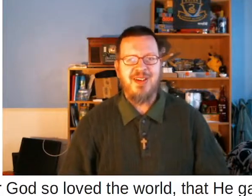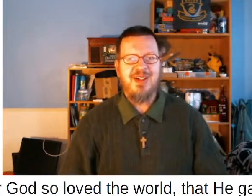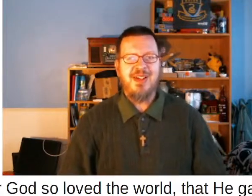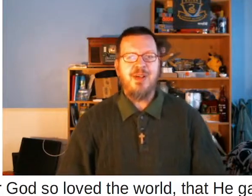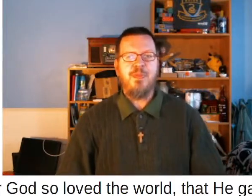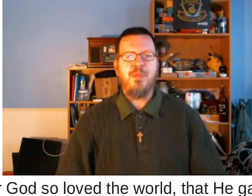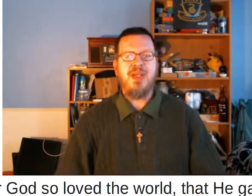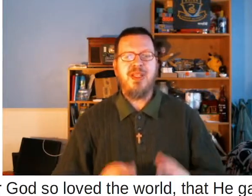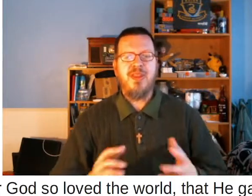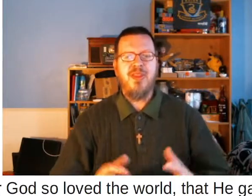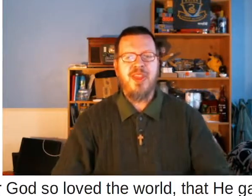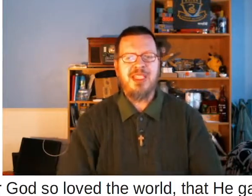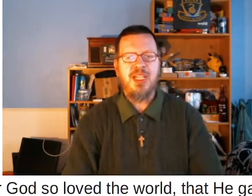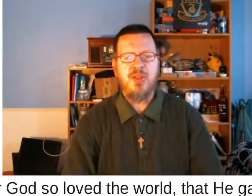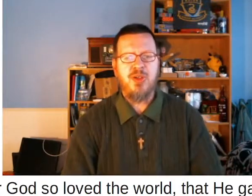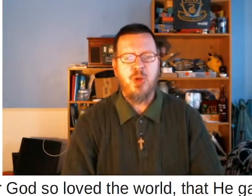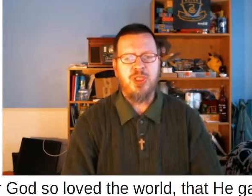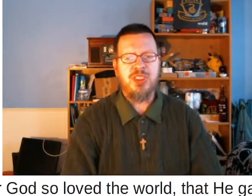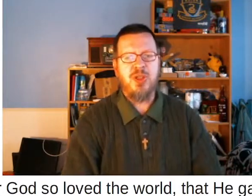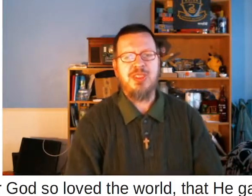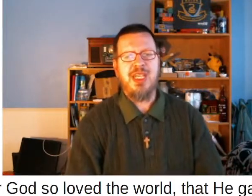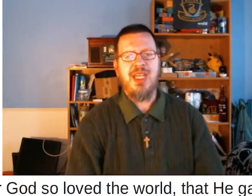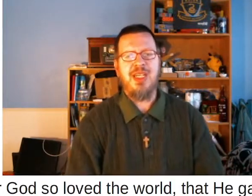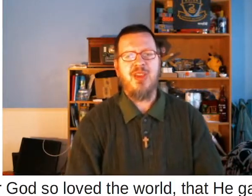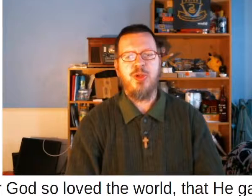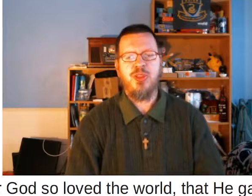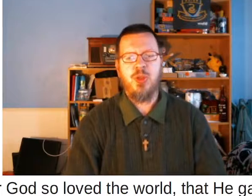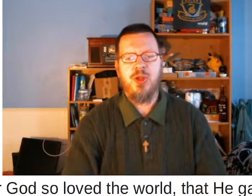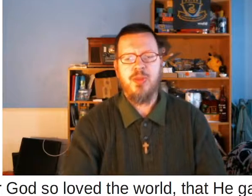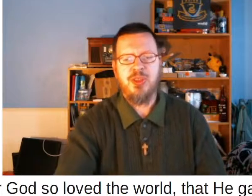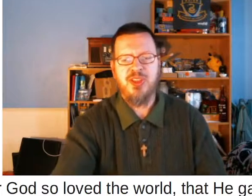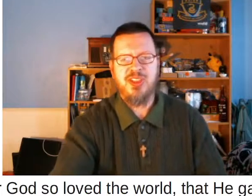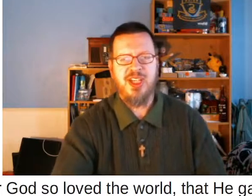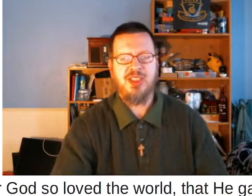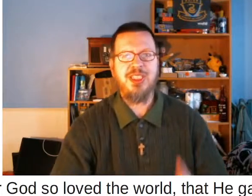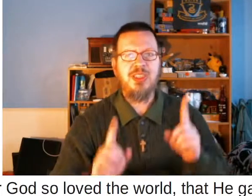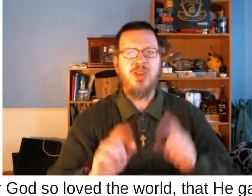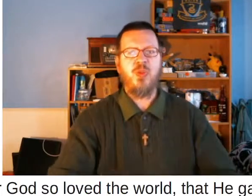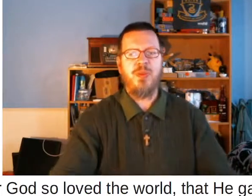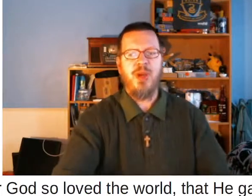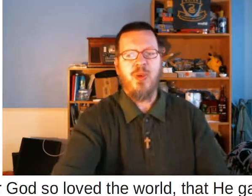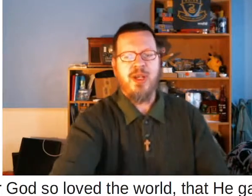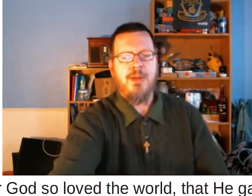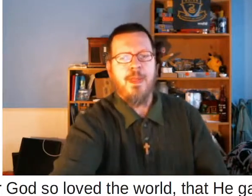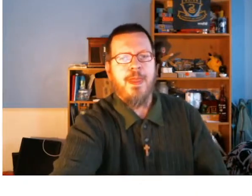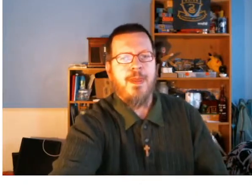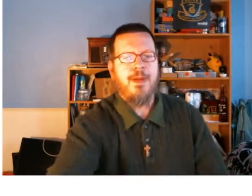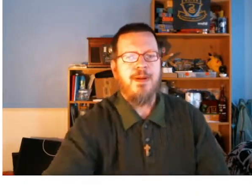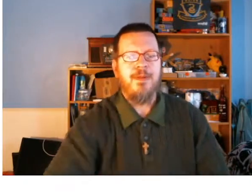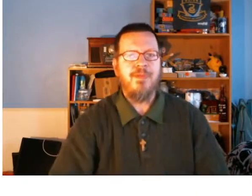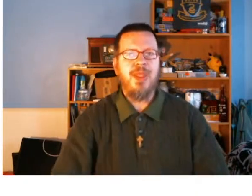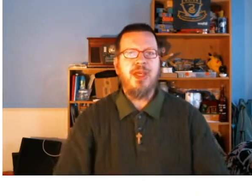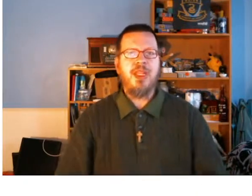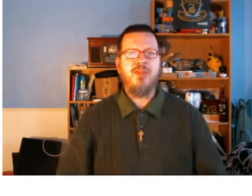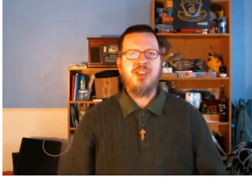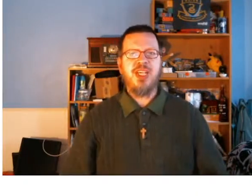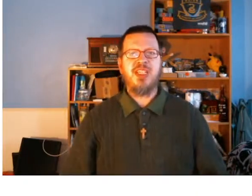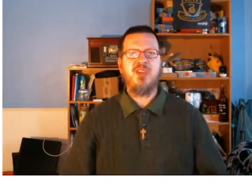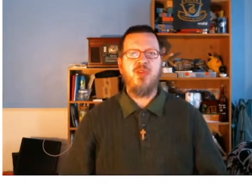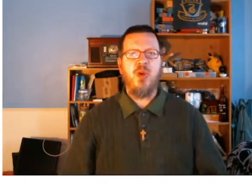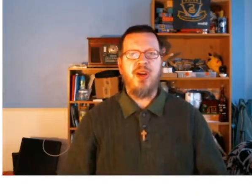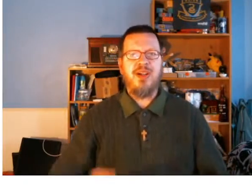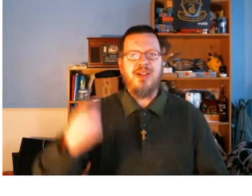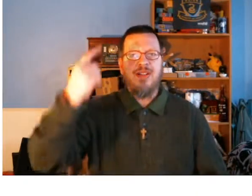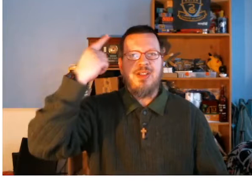bit there, but that's how the chorus goes, and those were most of the signs. So let's do them one by one. The first sign